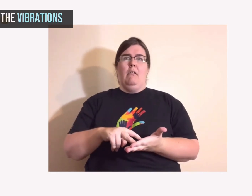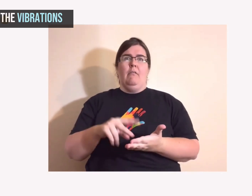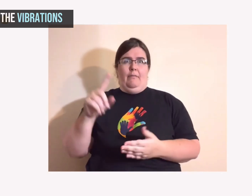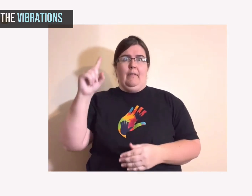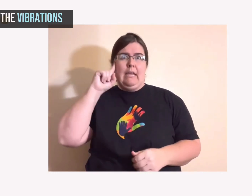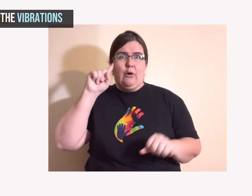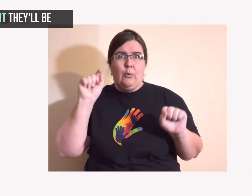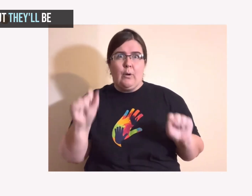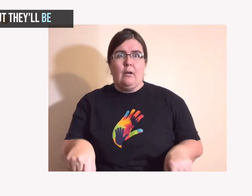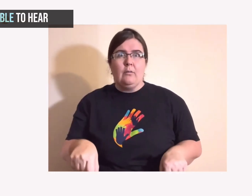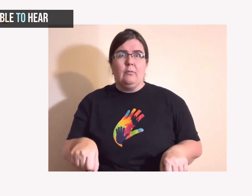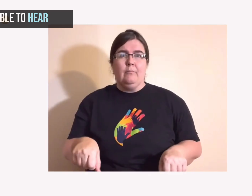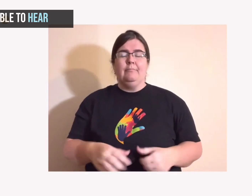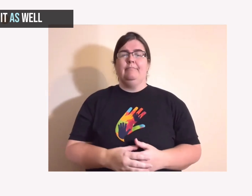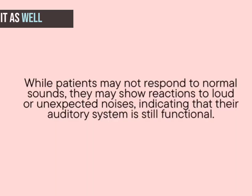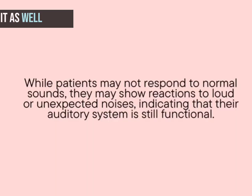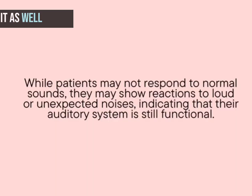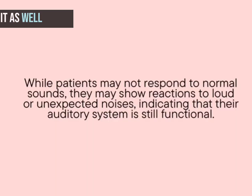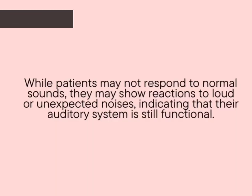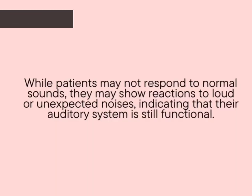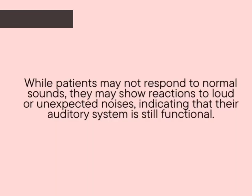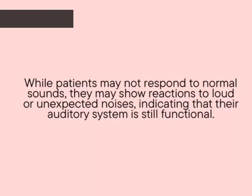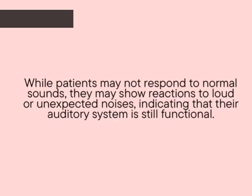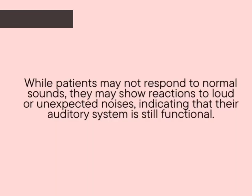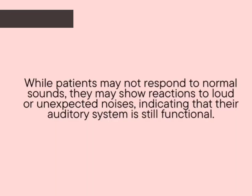feel the vibrations, but they'll be able to hear it as well.